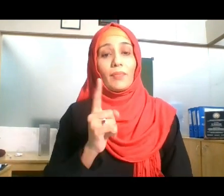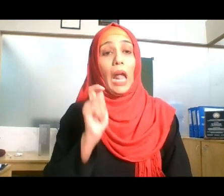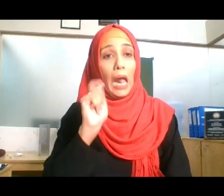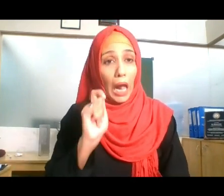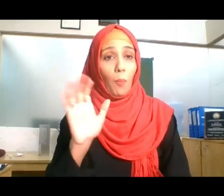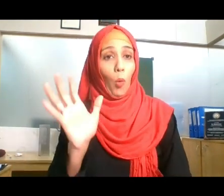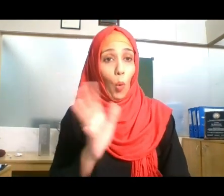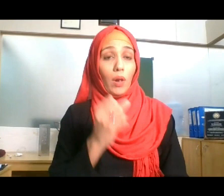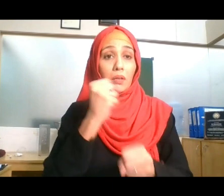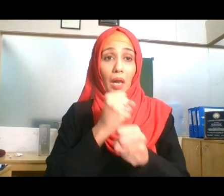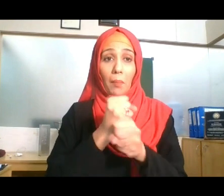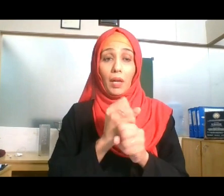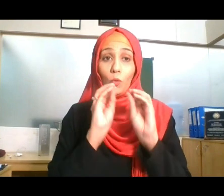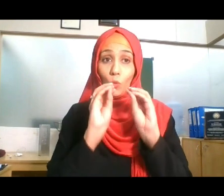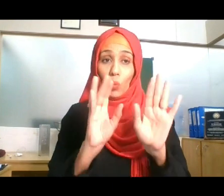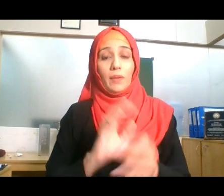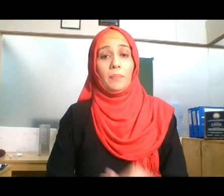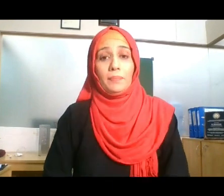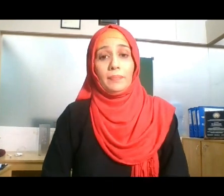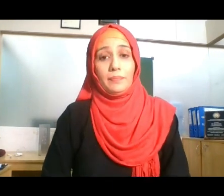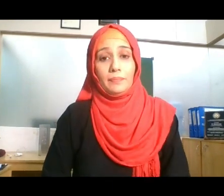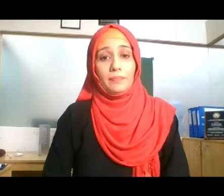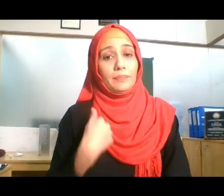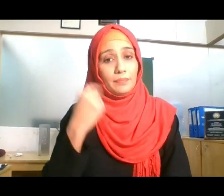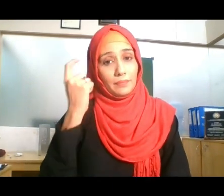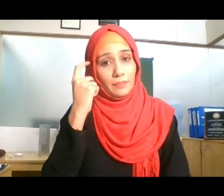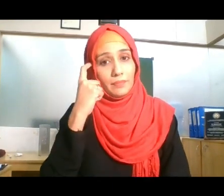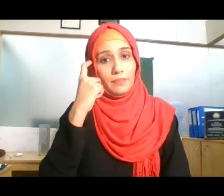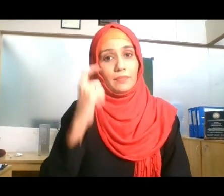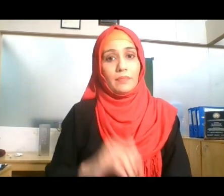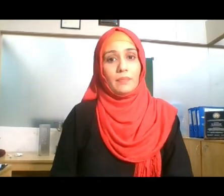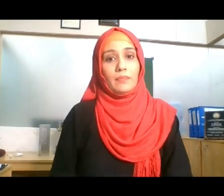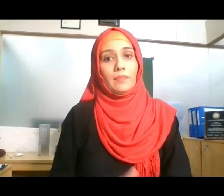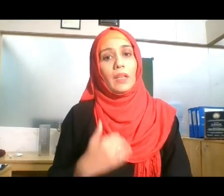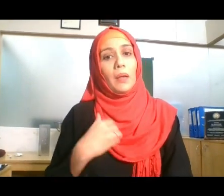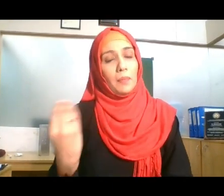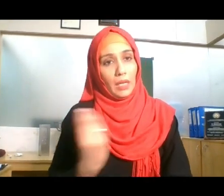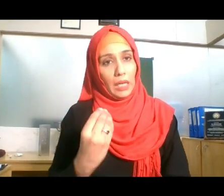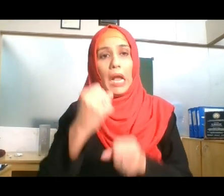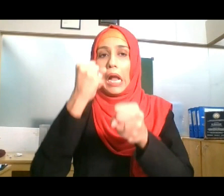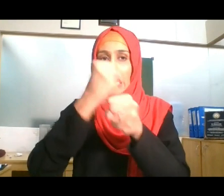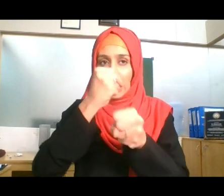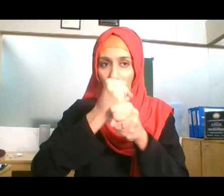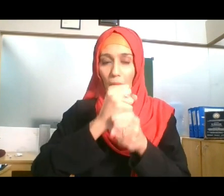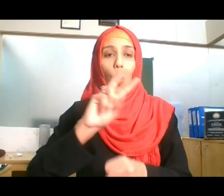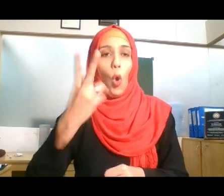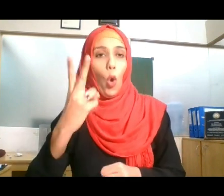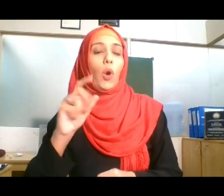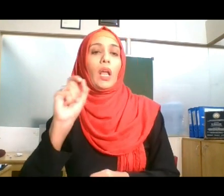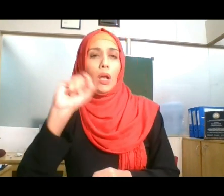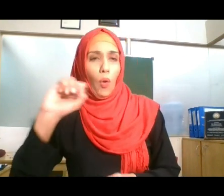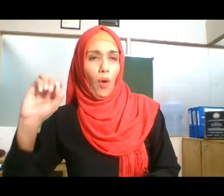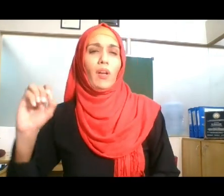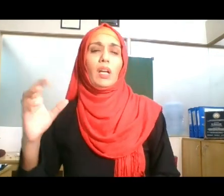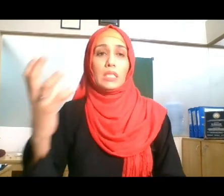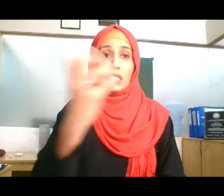initiatives that the government is doing. And I hope that we can continue to support the government and other organizations that are working